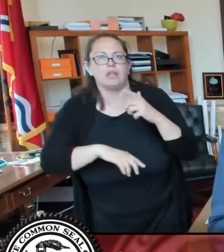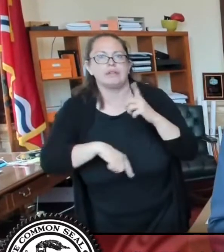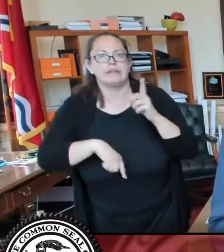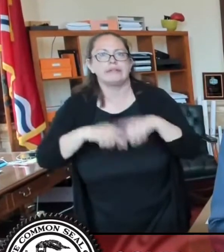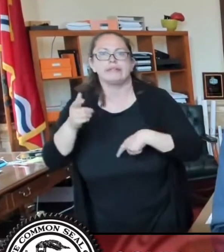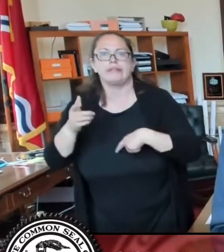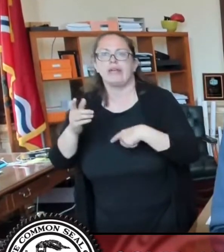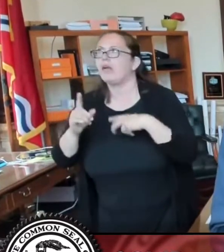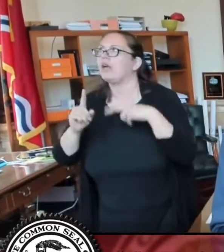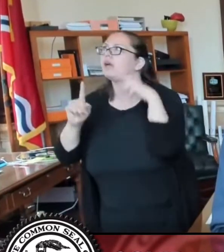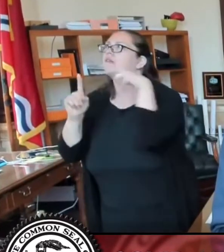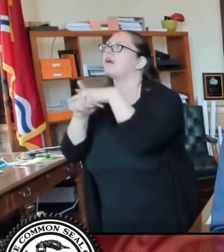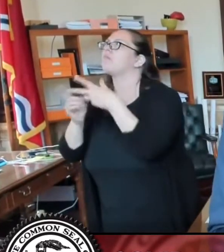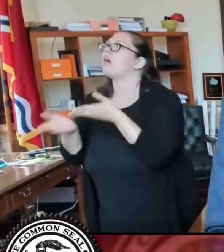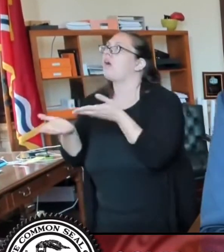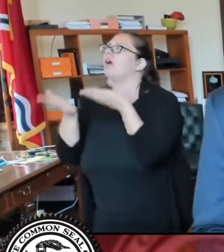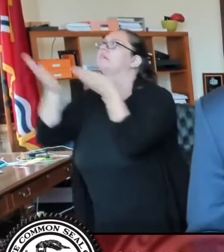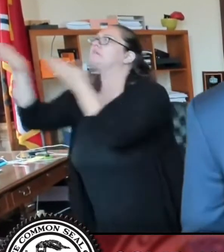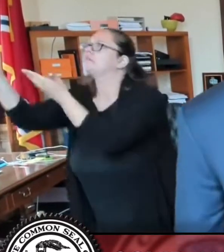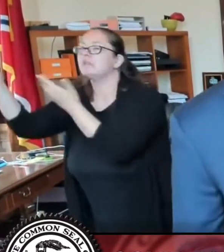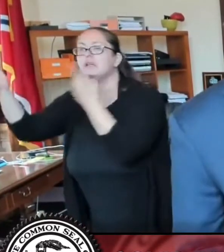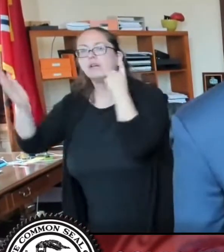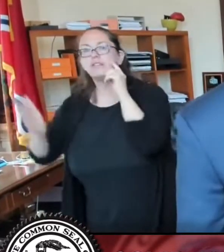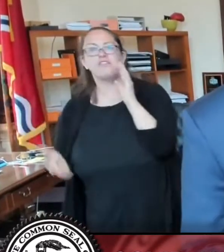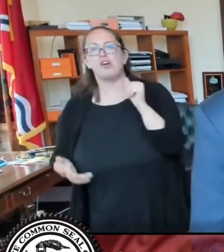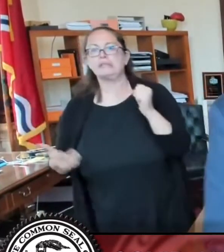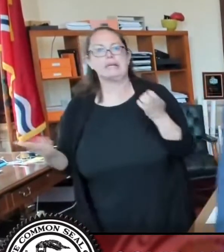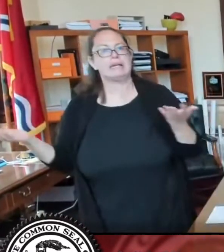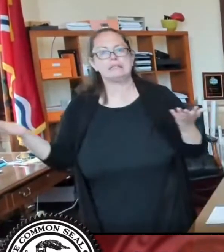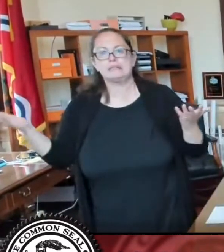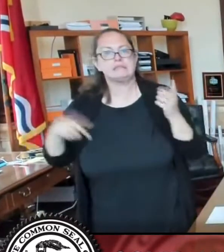enough that a prosecutor would issue a case.